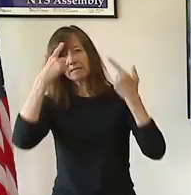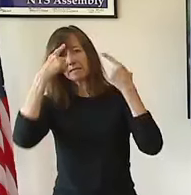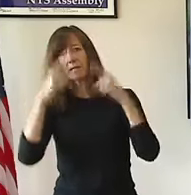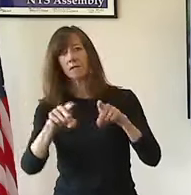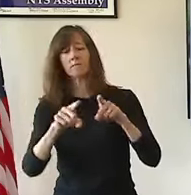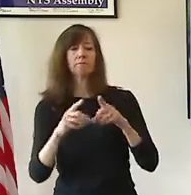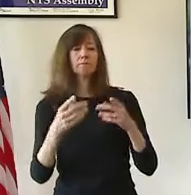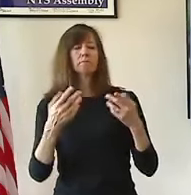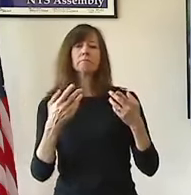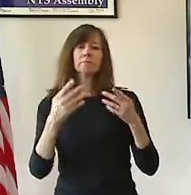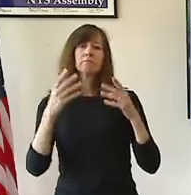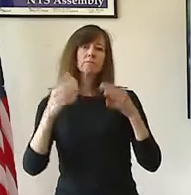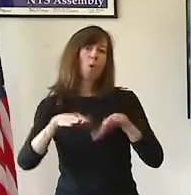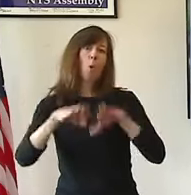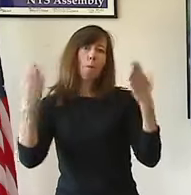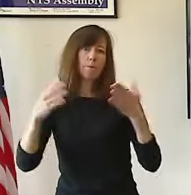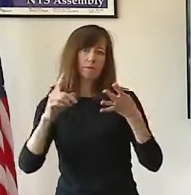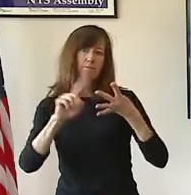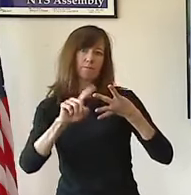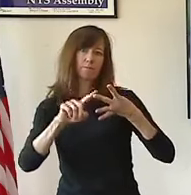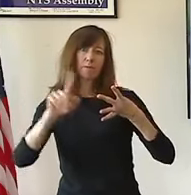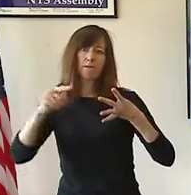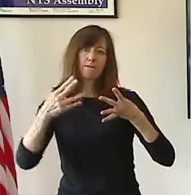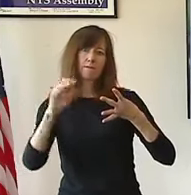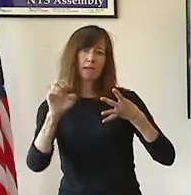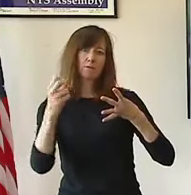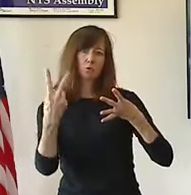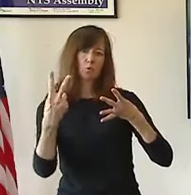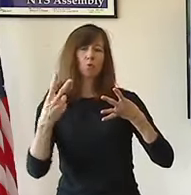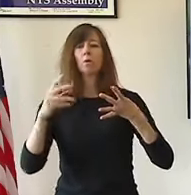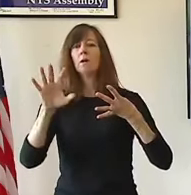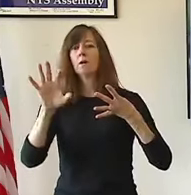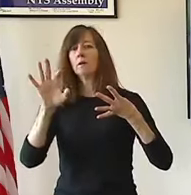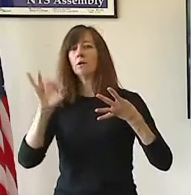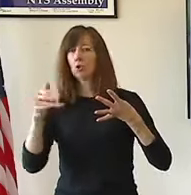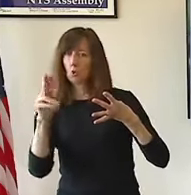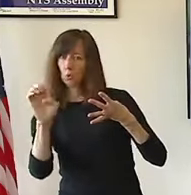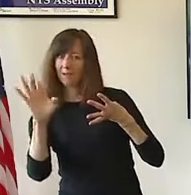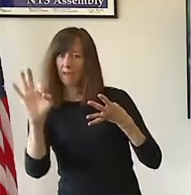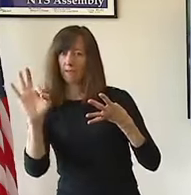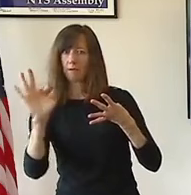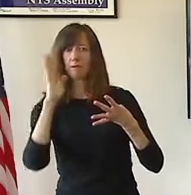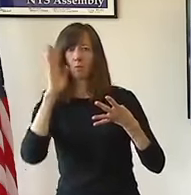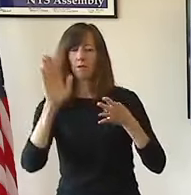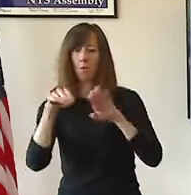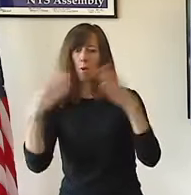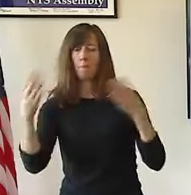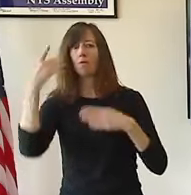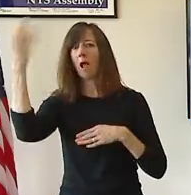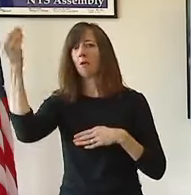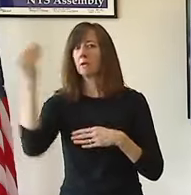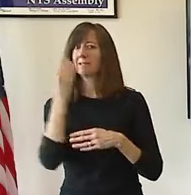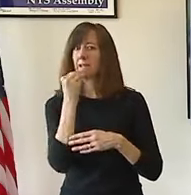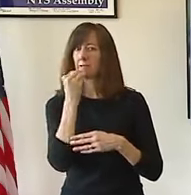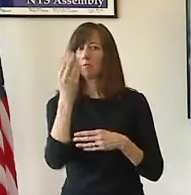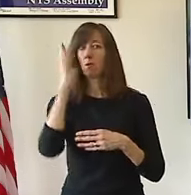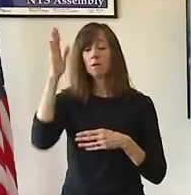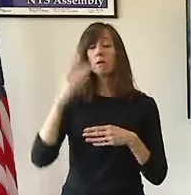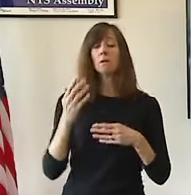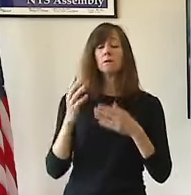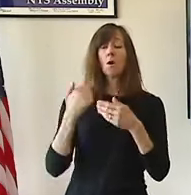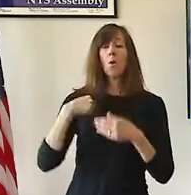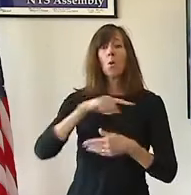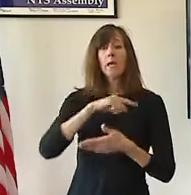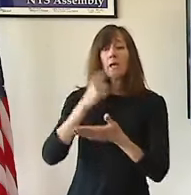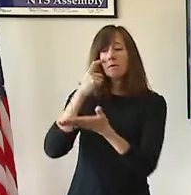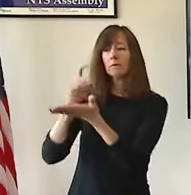9th. Now, we've established a plan to open Main Street, and we've been working with towns, villages, and cities here in Dutchess County where we've